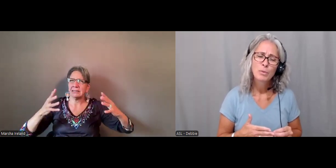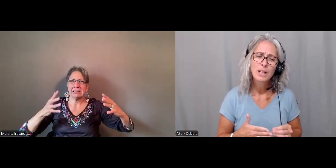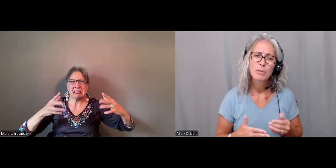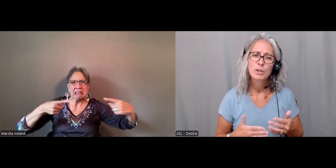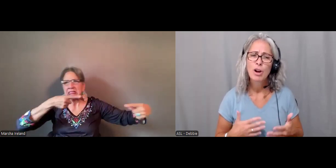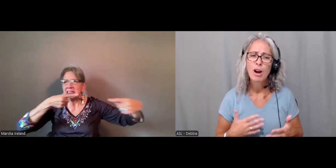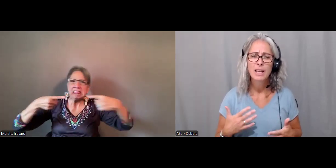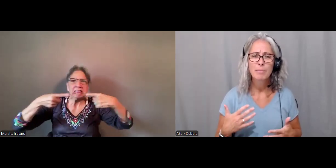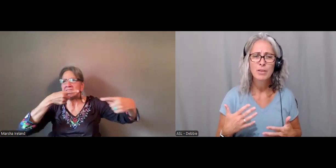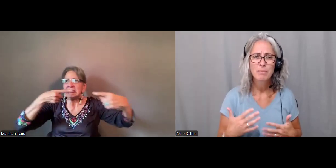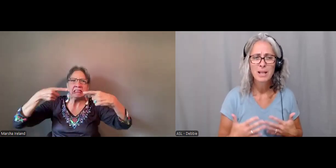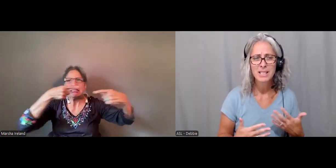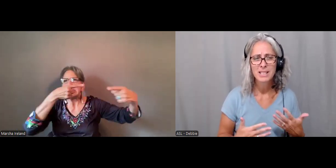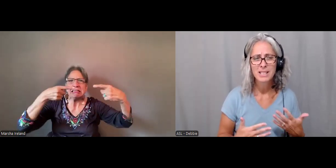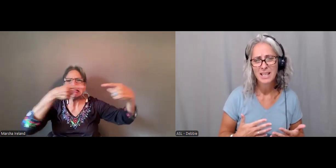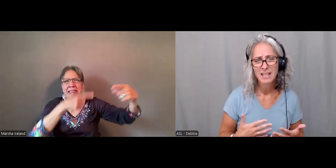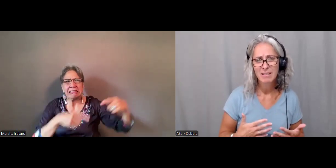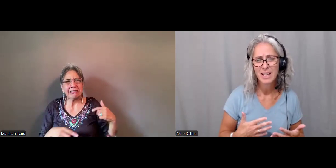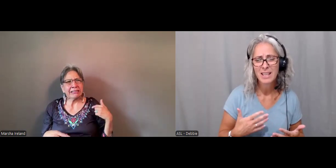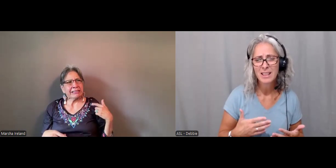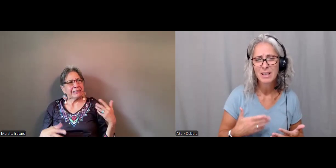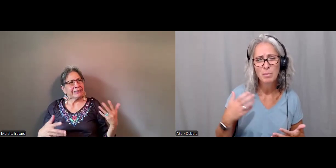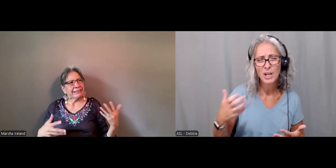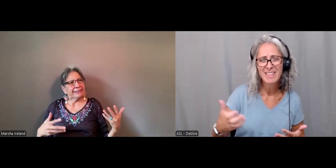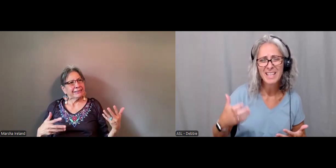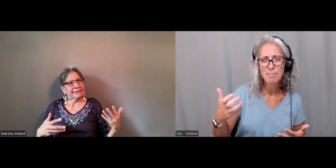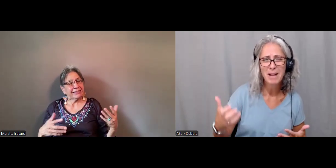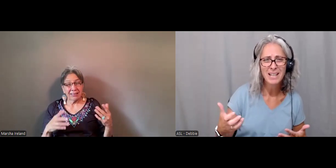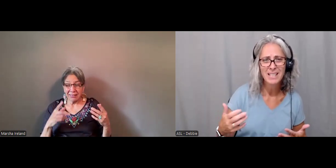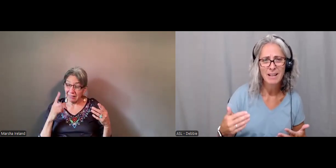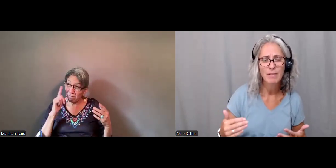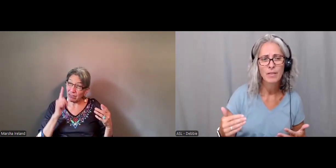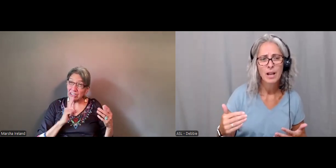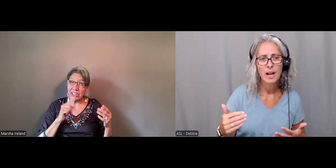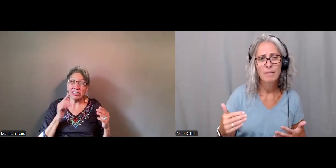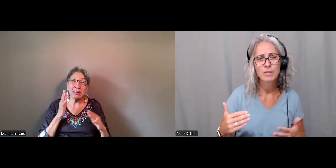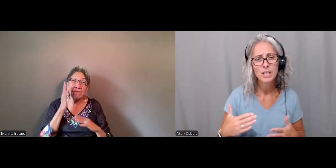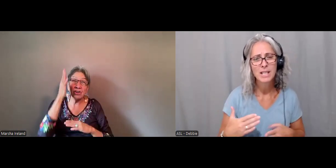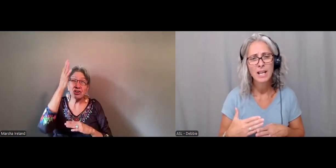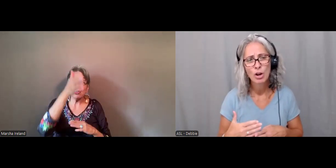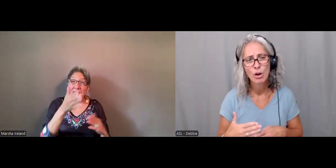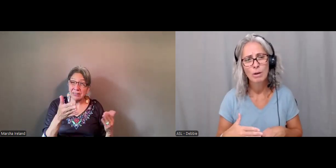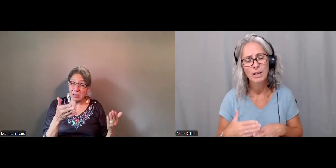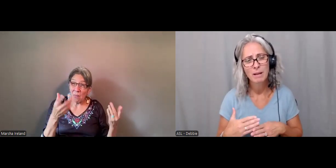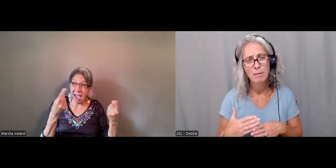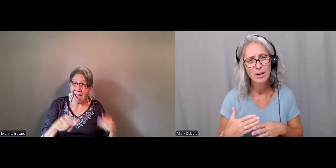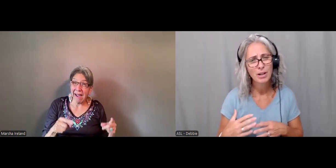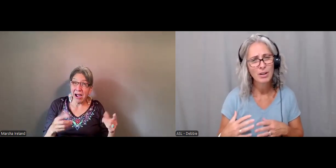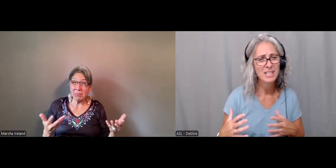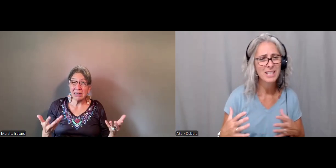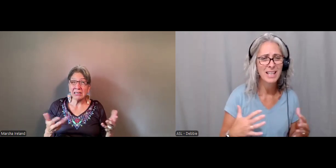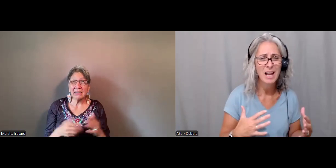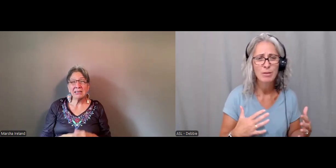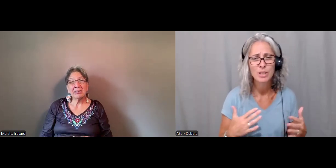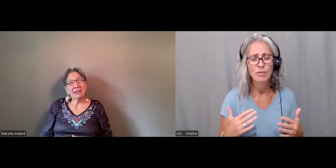When really we're talking about the medicines that heal. And I think that when we're in this mindset of just saying no or putting up a barrier,